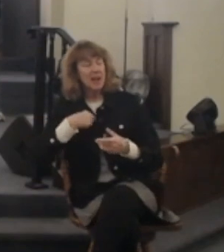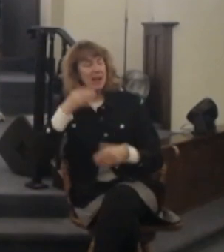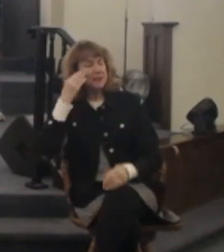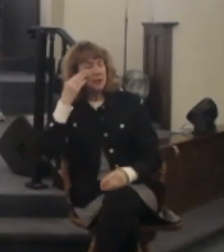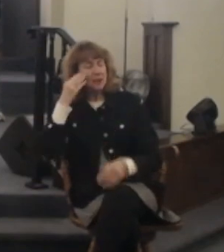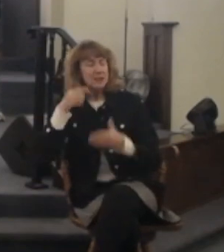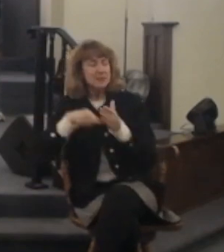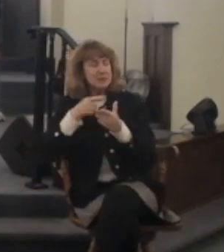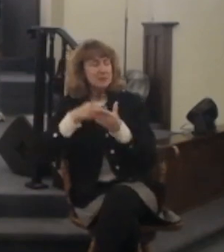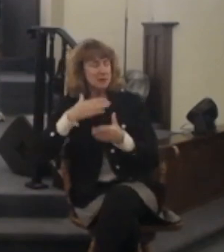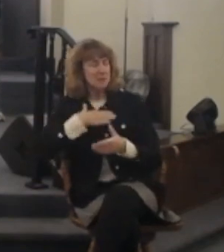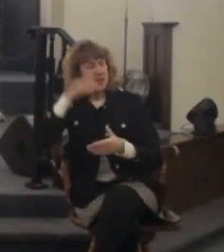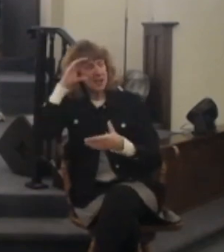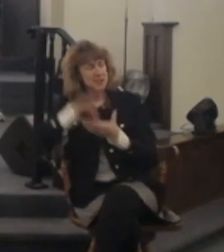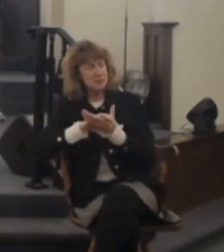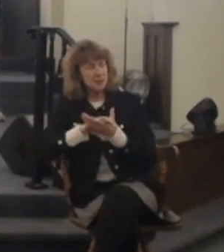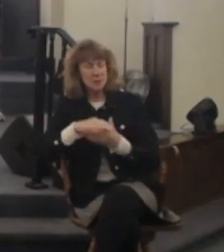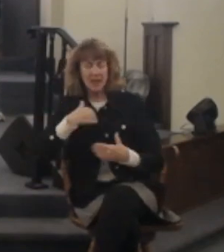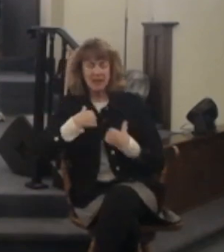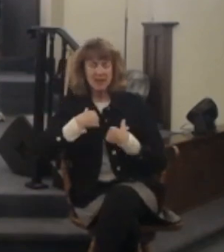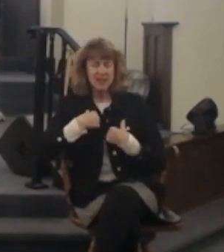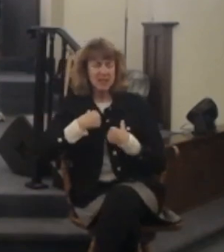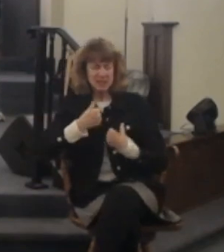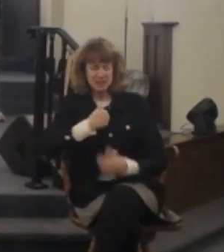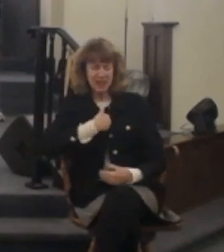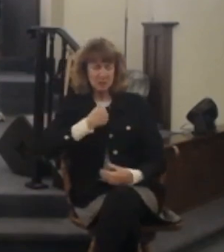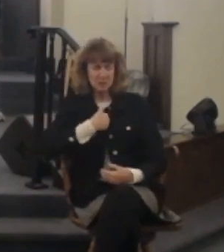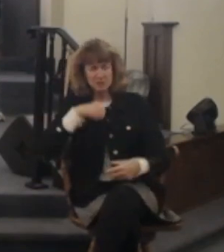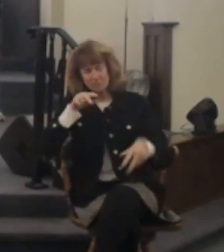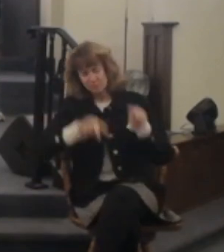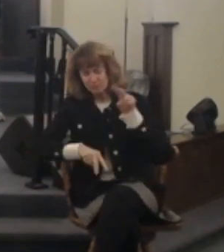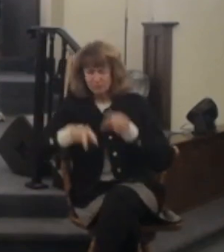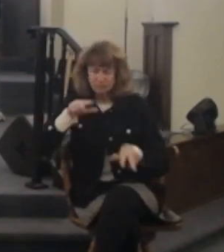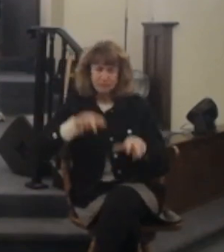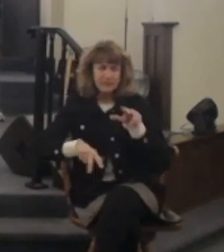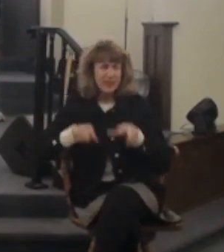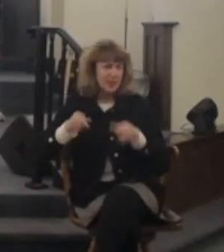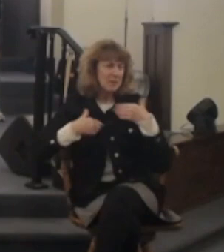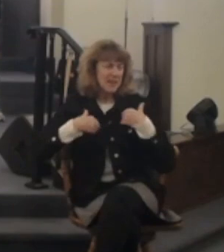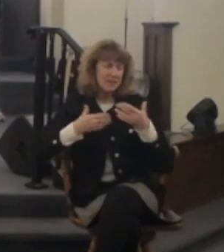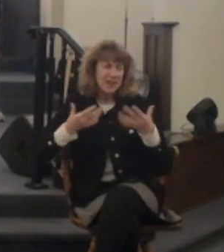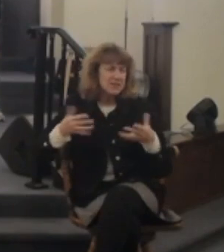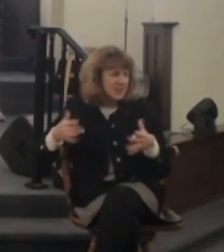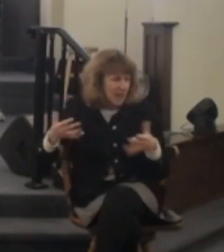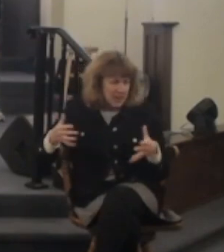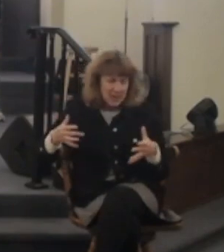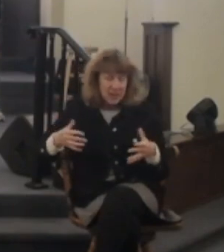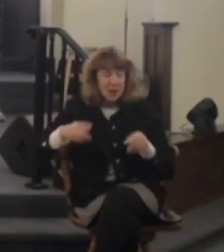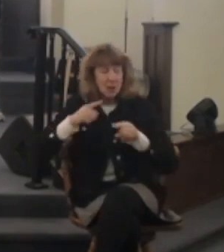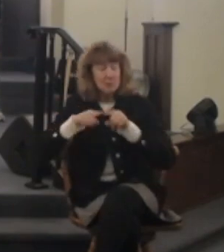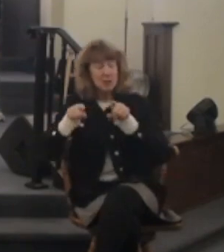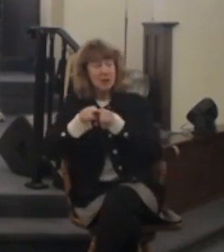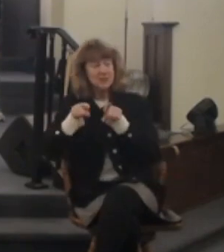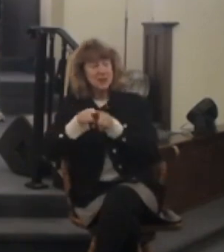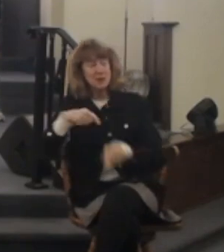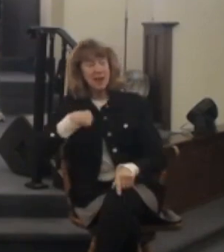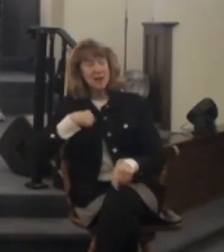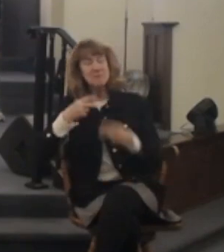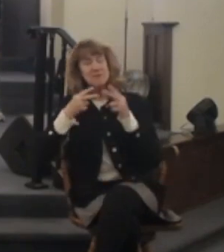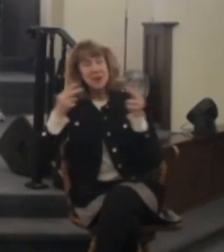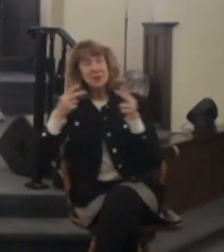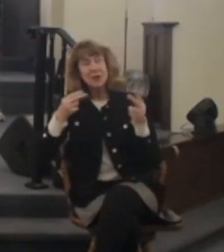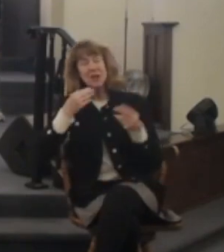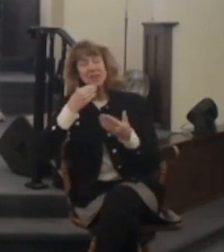self-doubt, self-loathing, like you mentioned, anxiety. So I am just thankful